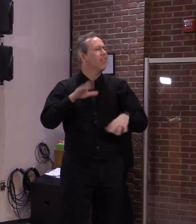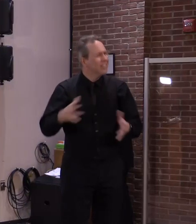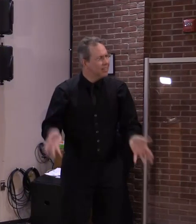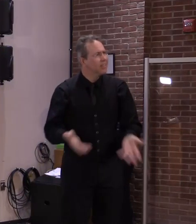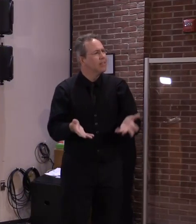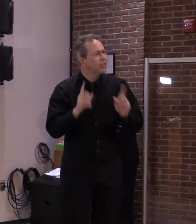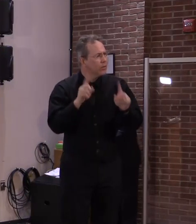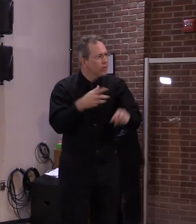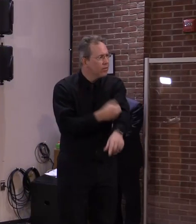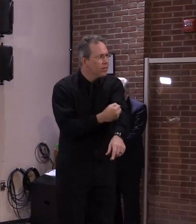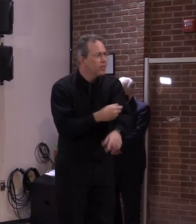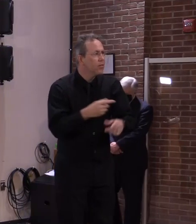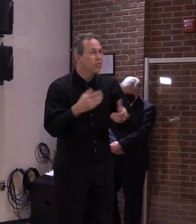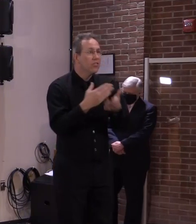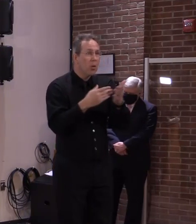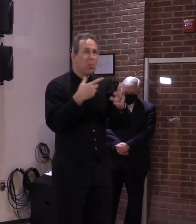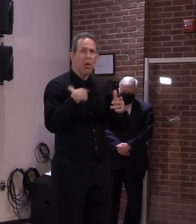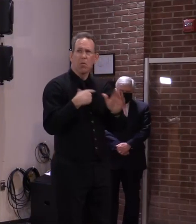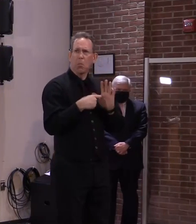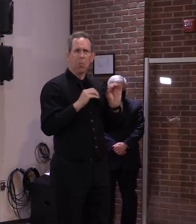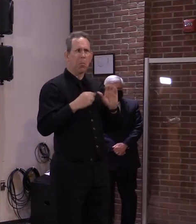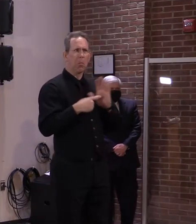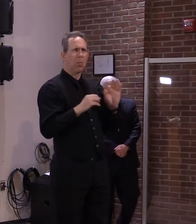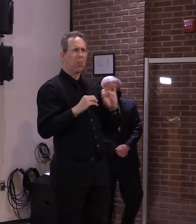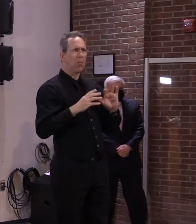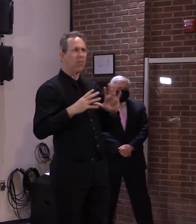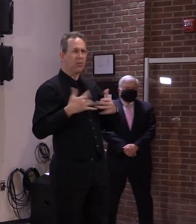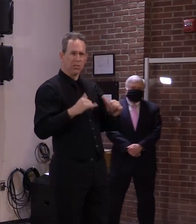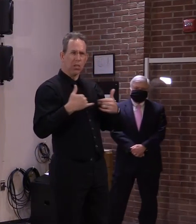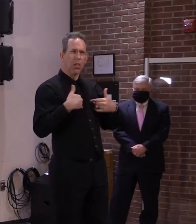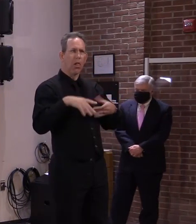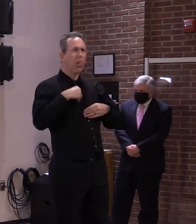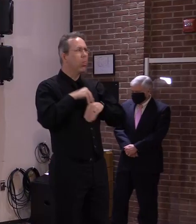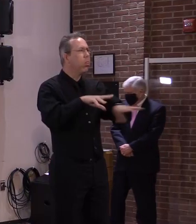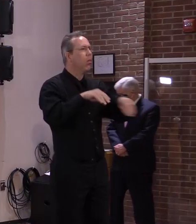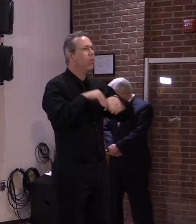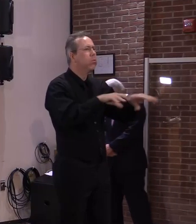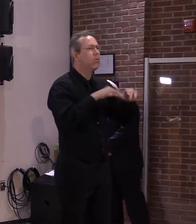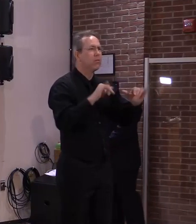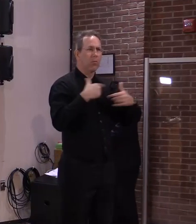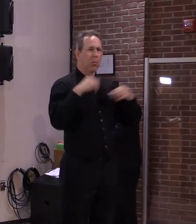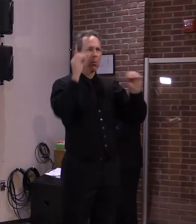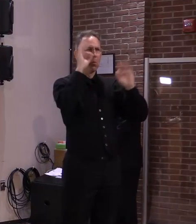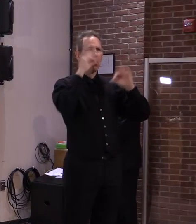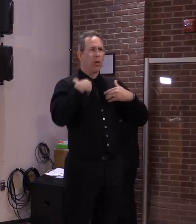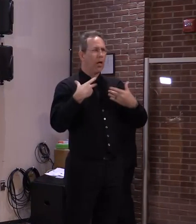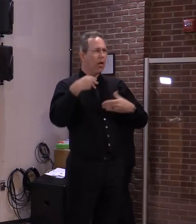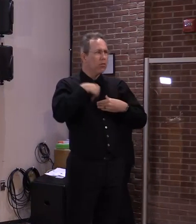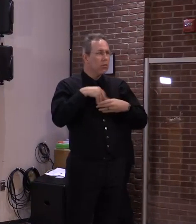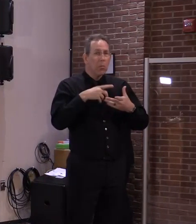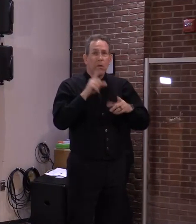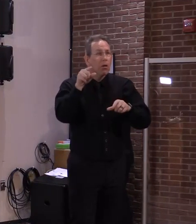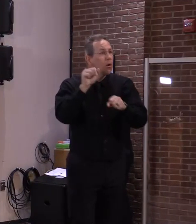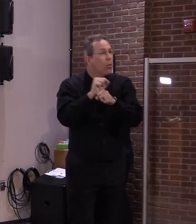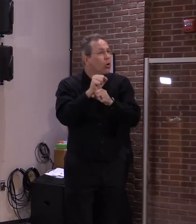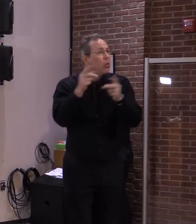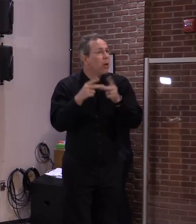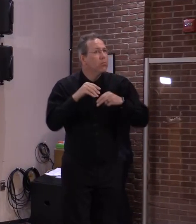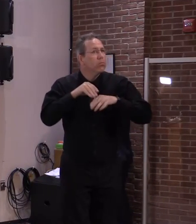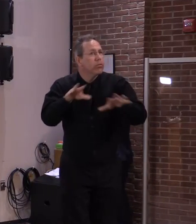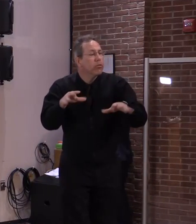effect, whether it be in the classroom, in the office, or on the job site. As we work to get more kids back in